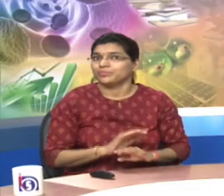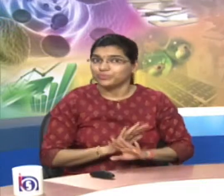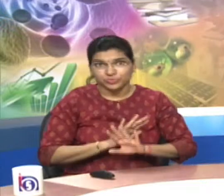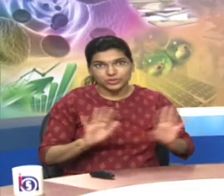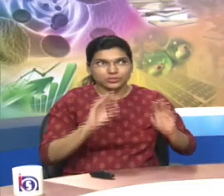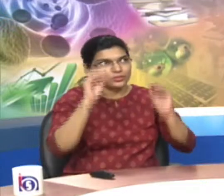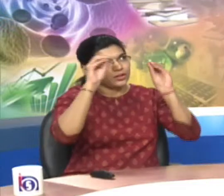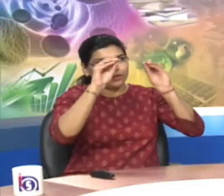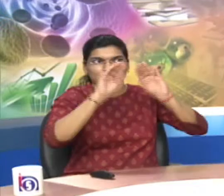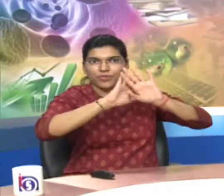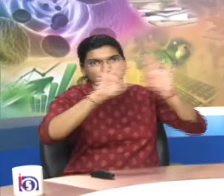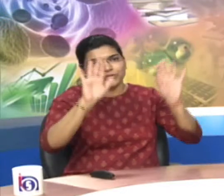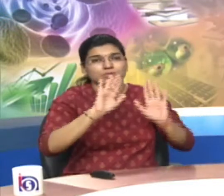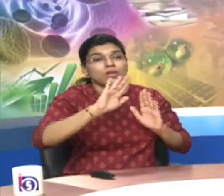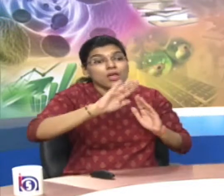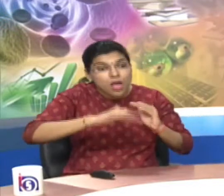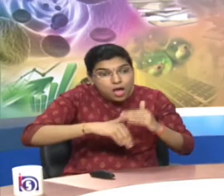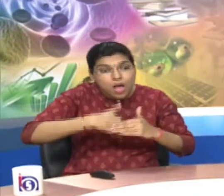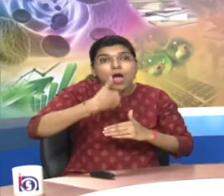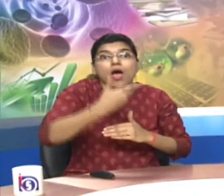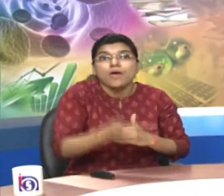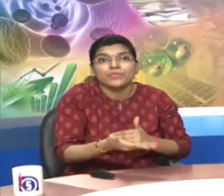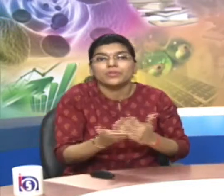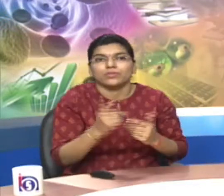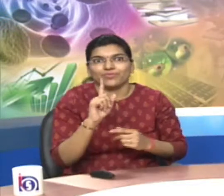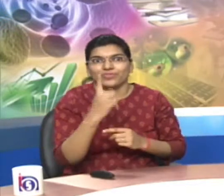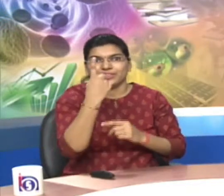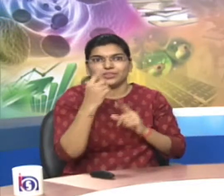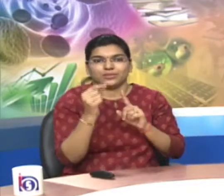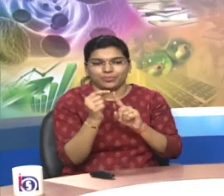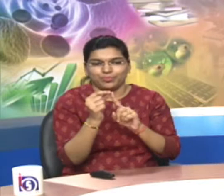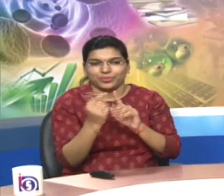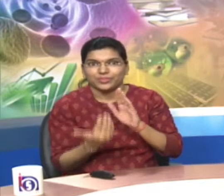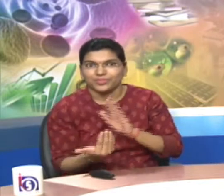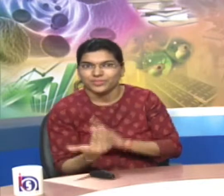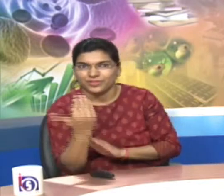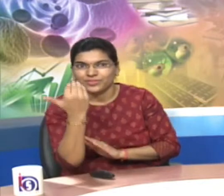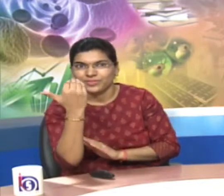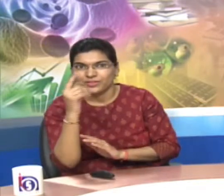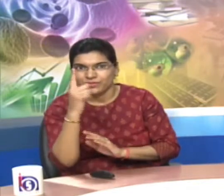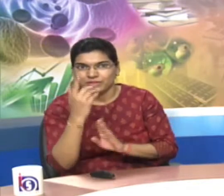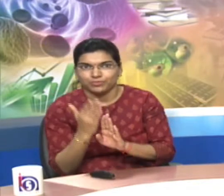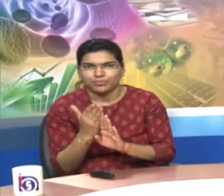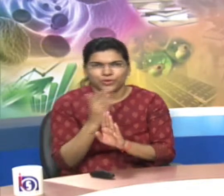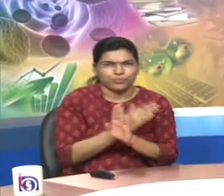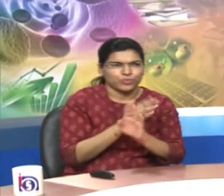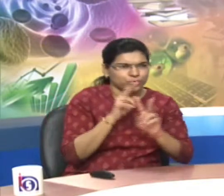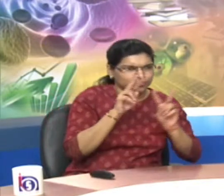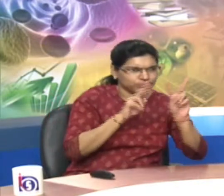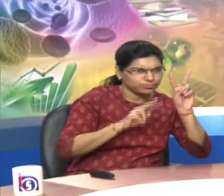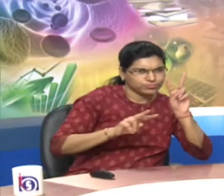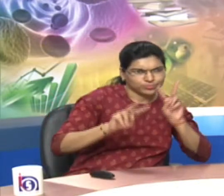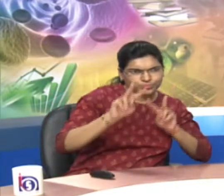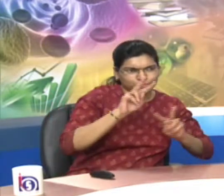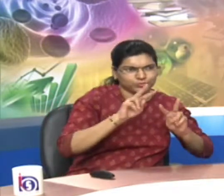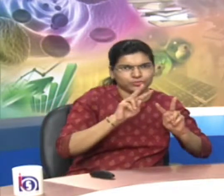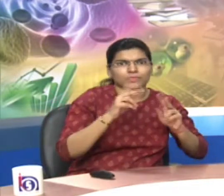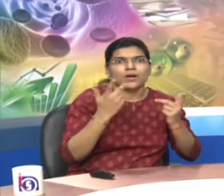time. So for that, but first you know that earlier I had